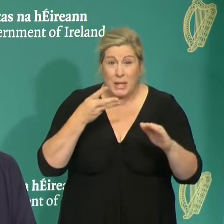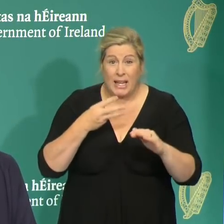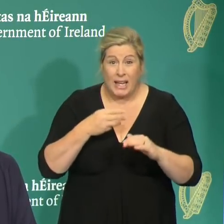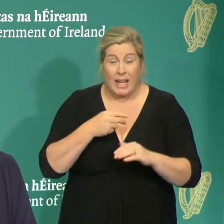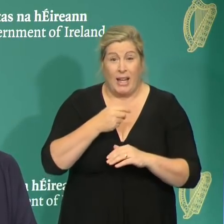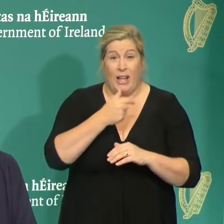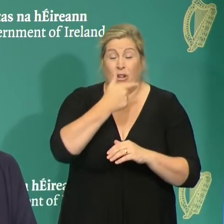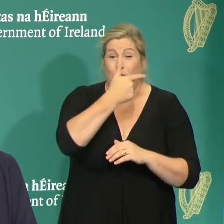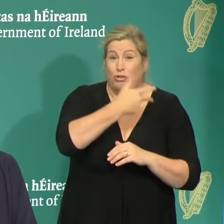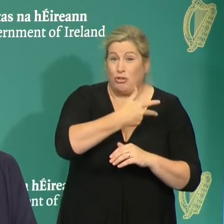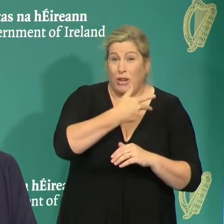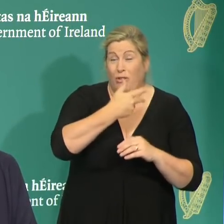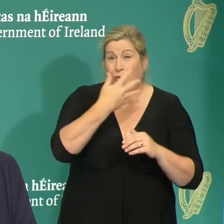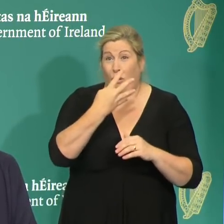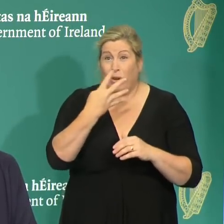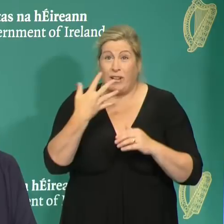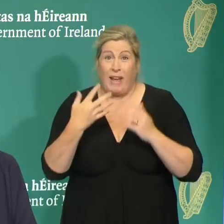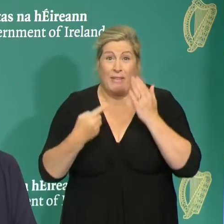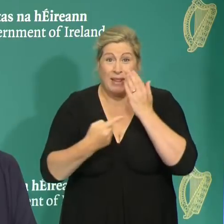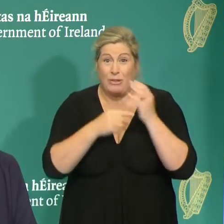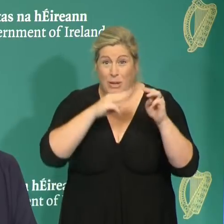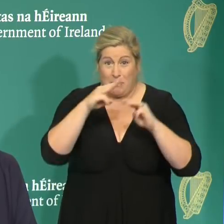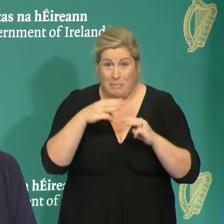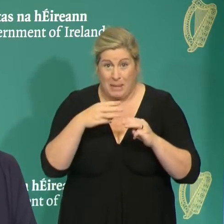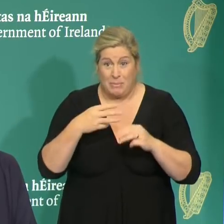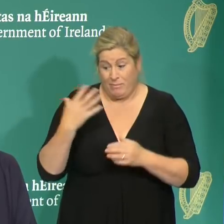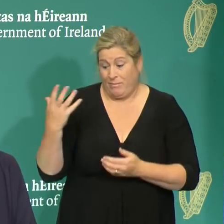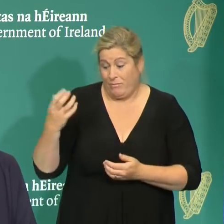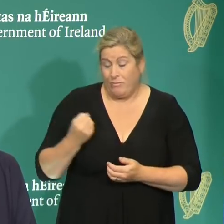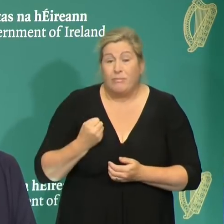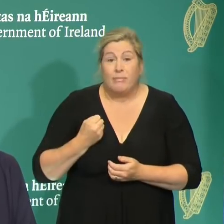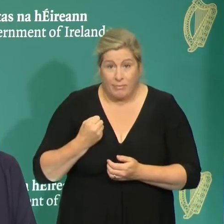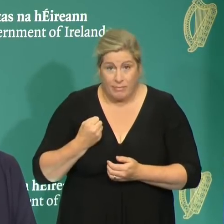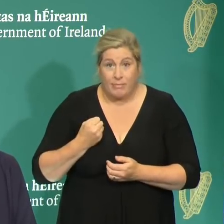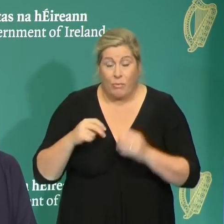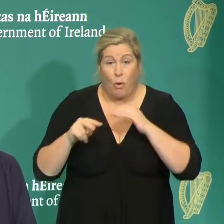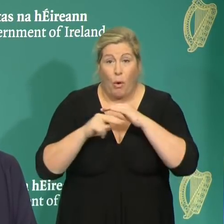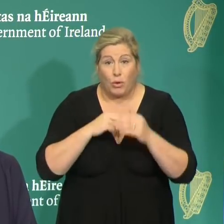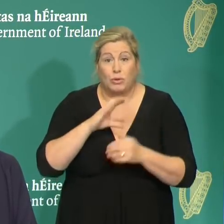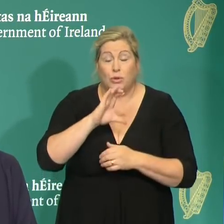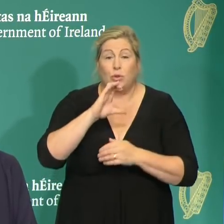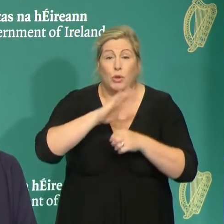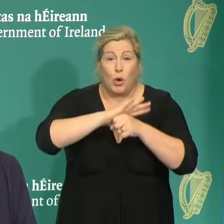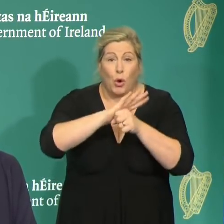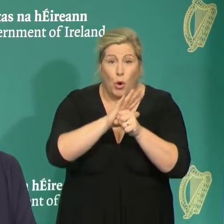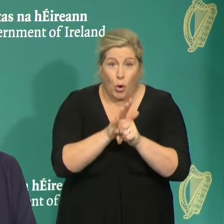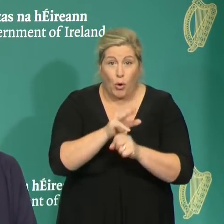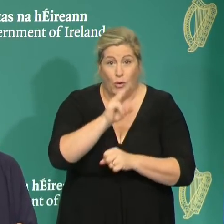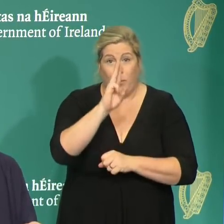345,600 people who were unemployed last week received their weekly payment under the Covid-19 Pandemic Unemployment Payment